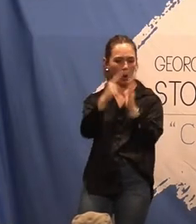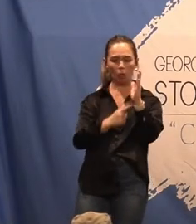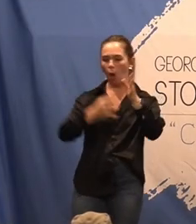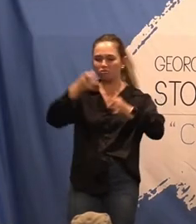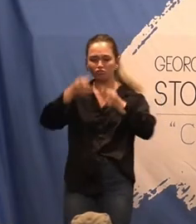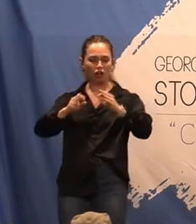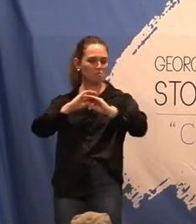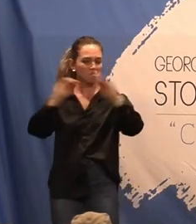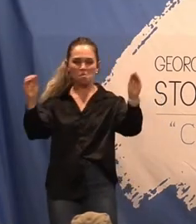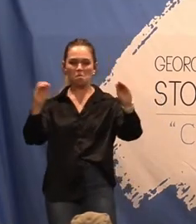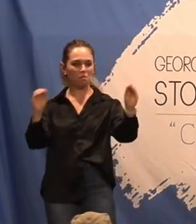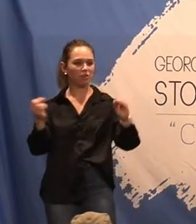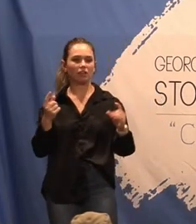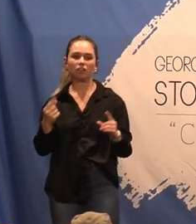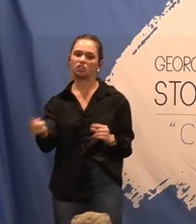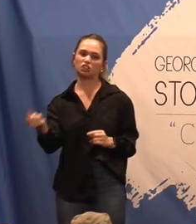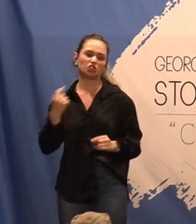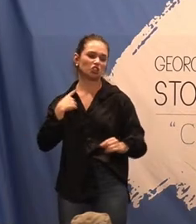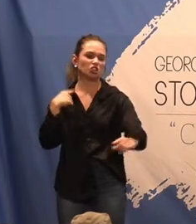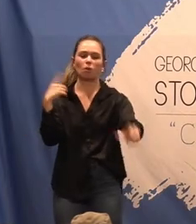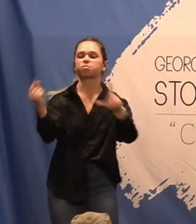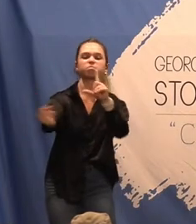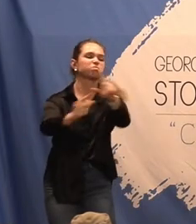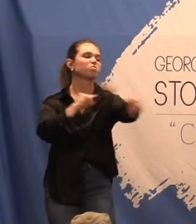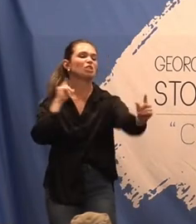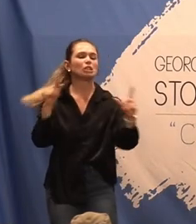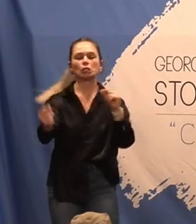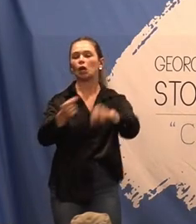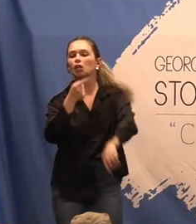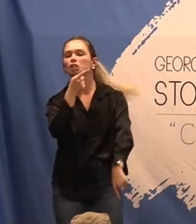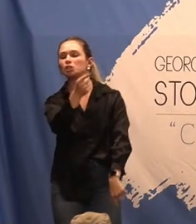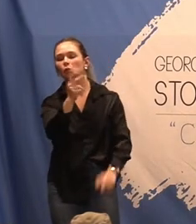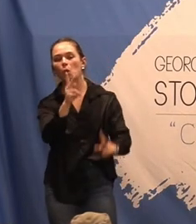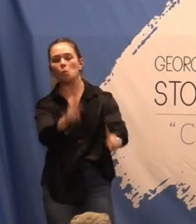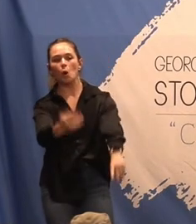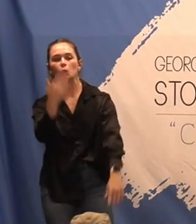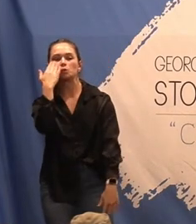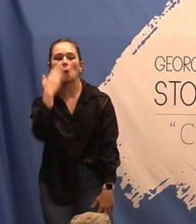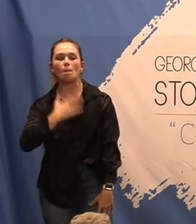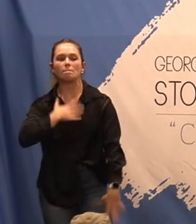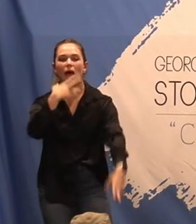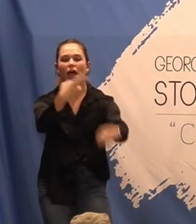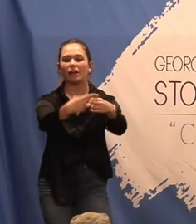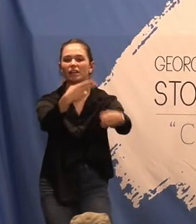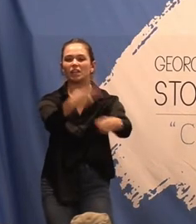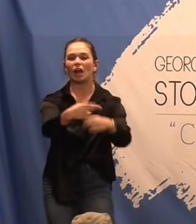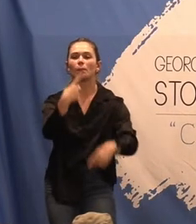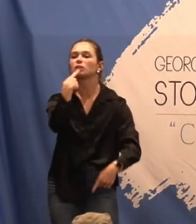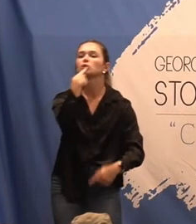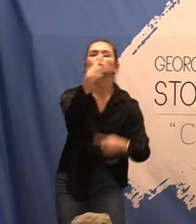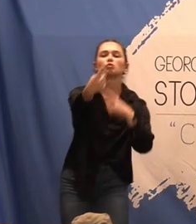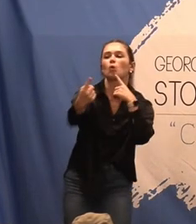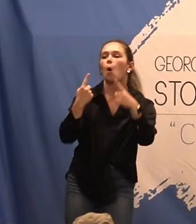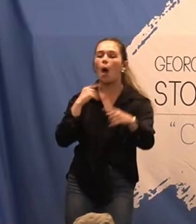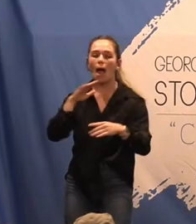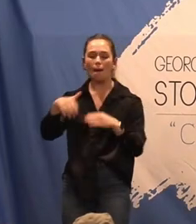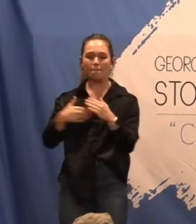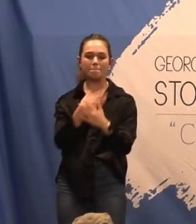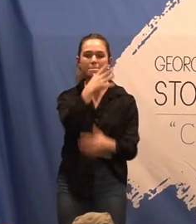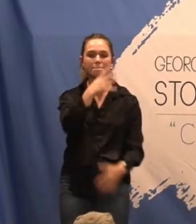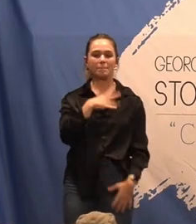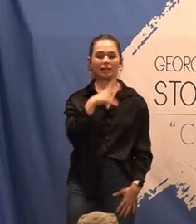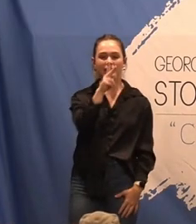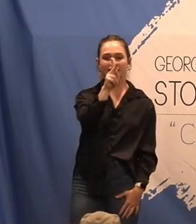law, she lit into Miles. Hey, you, Miles, you're the one who knows my name, and you're the one who told everybody my name was